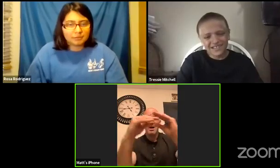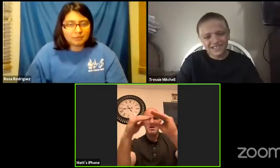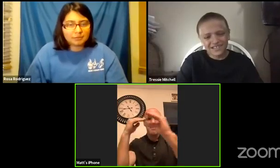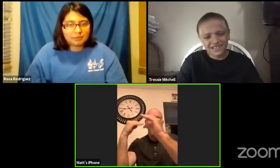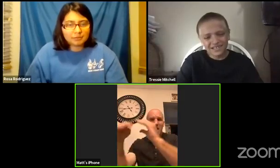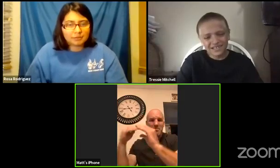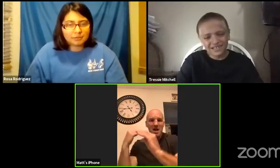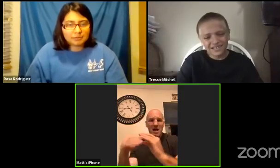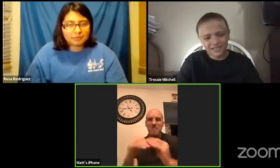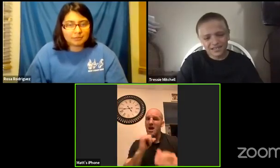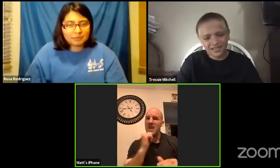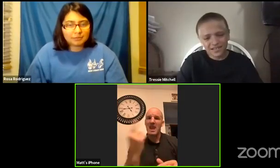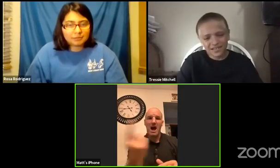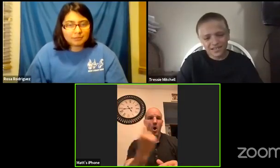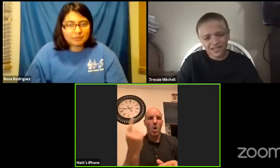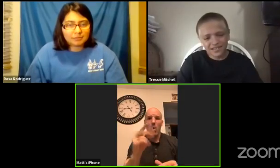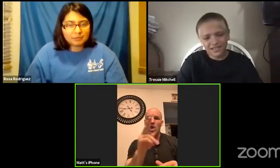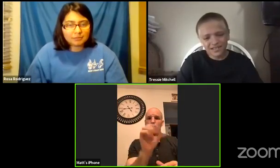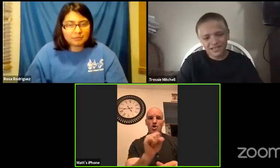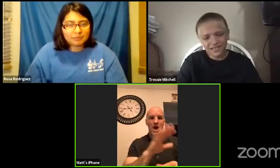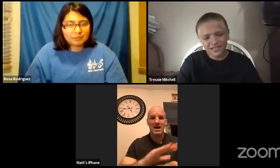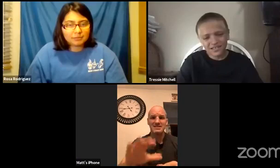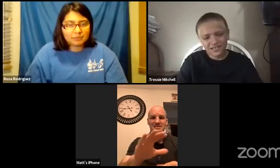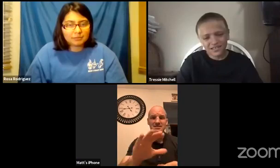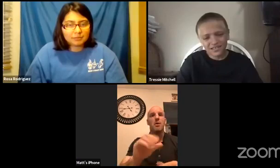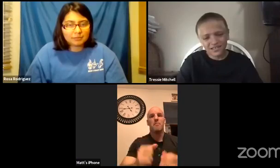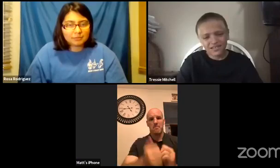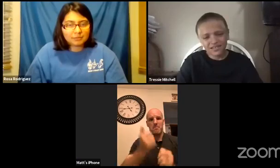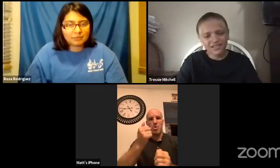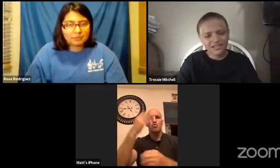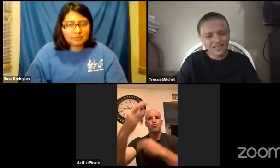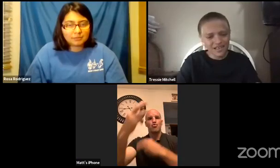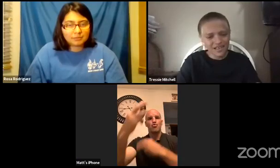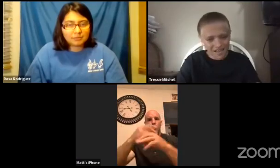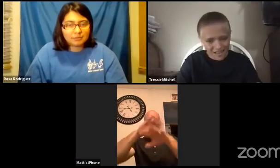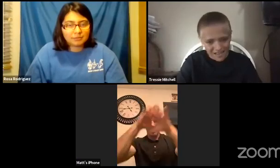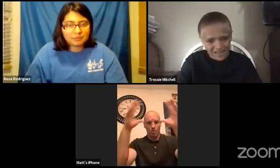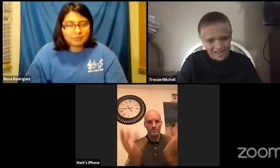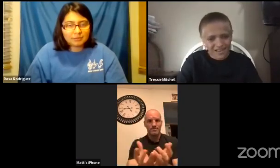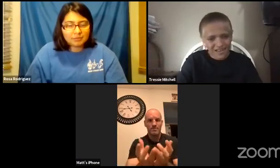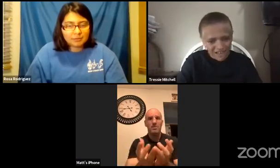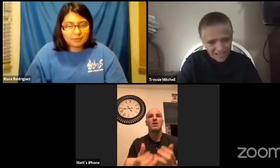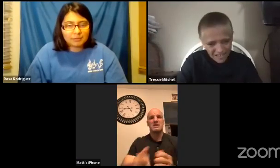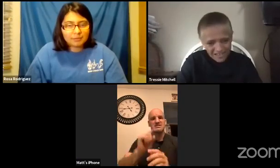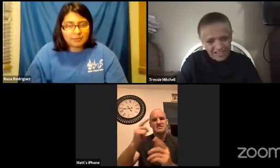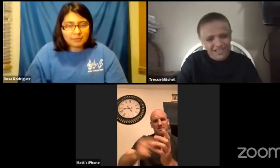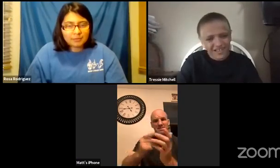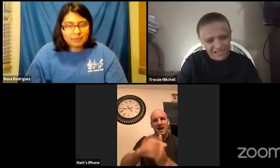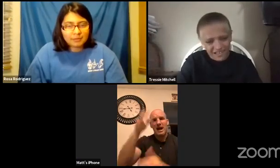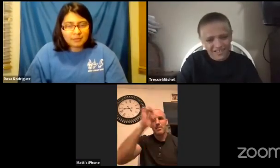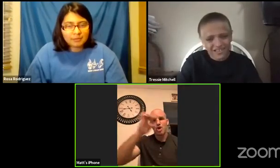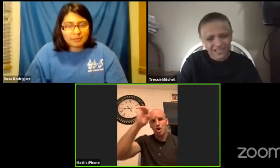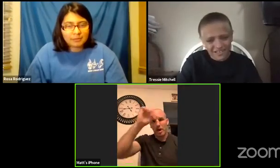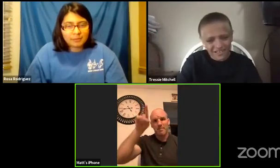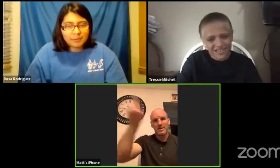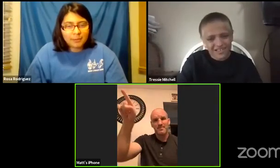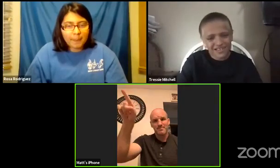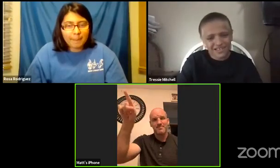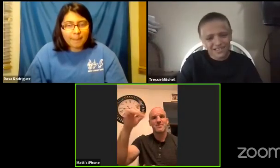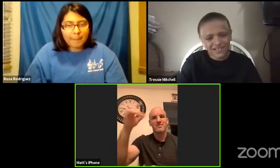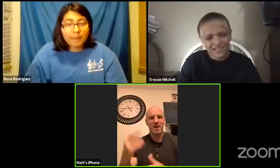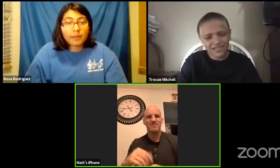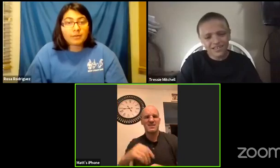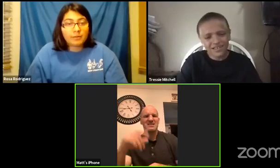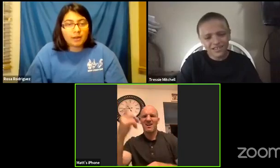by my actions. I've been a role model. I'm telling you, 300, 400 emails a week at